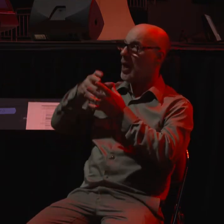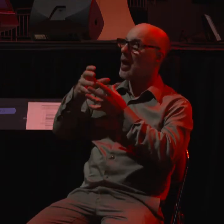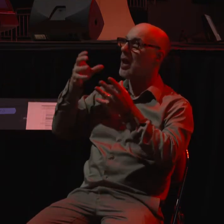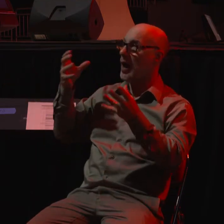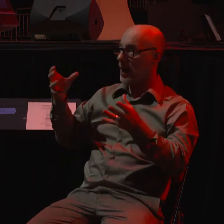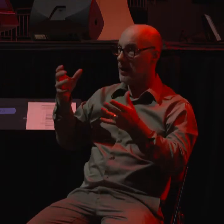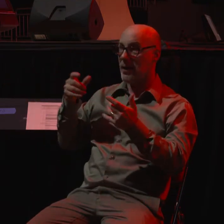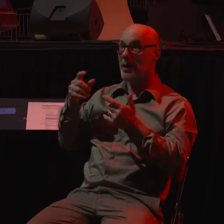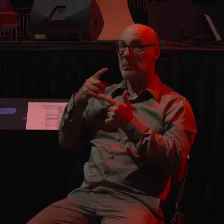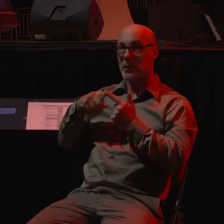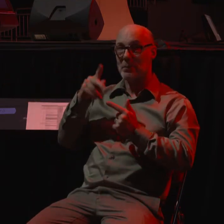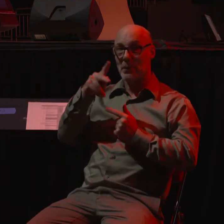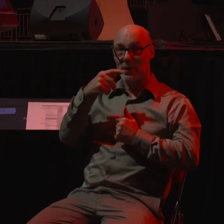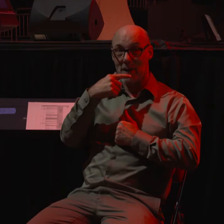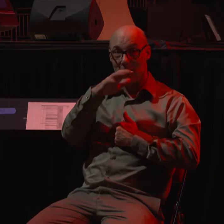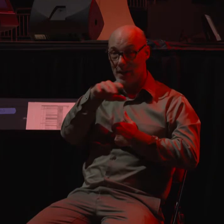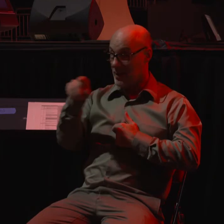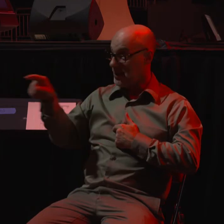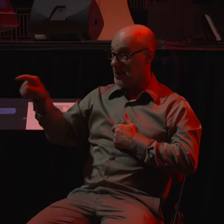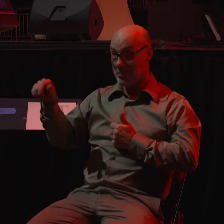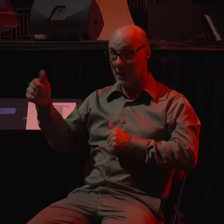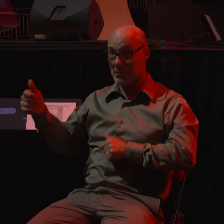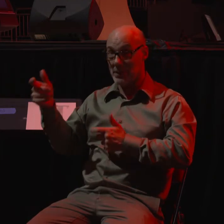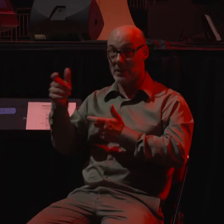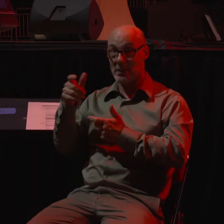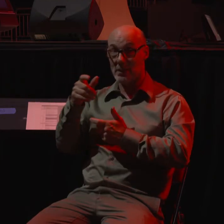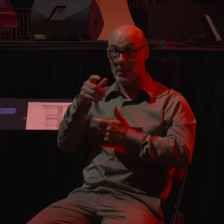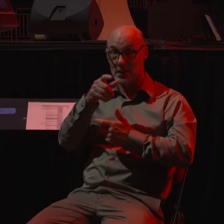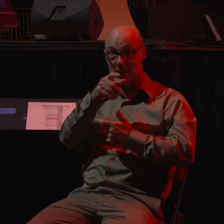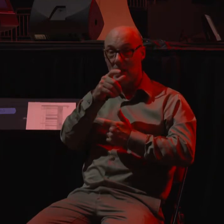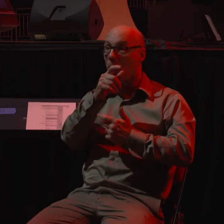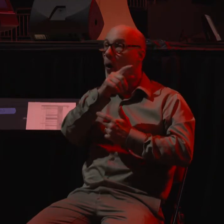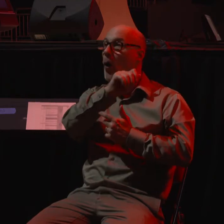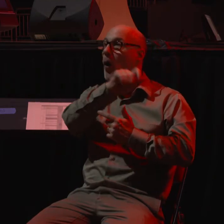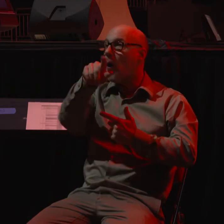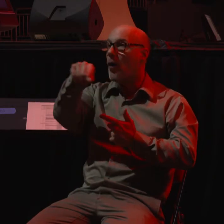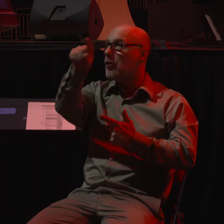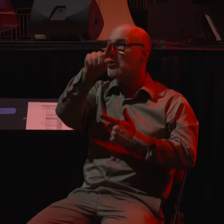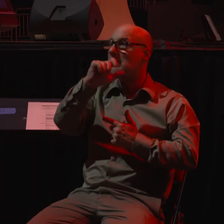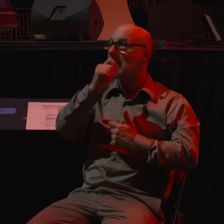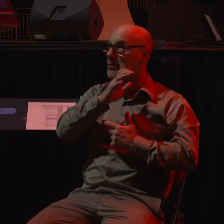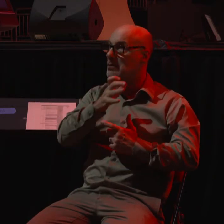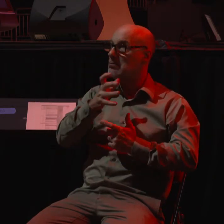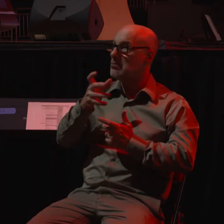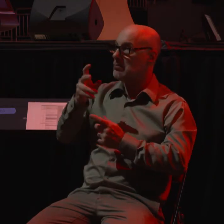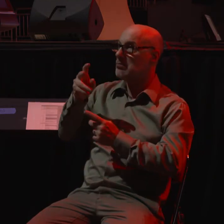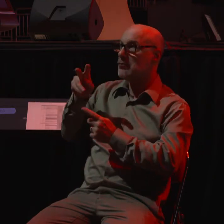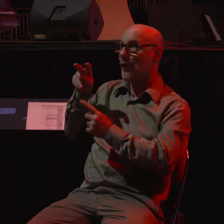hearing for the gospel in very secular, hardened ears.